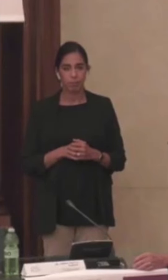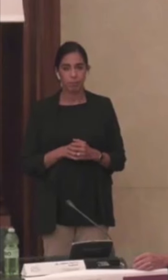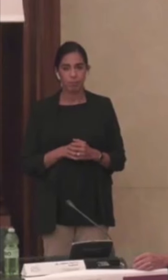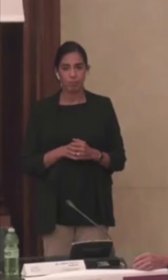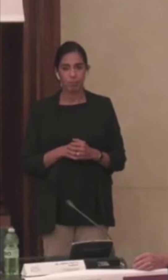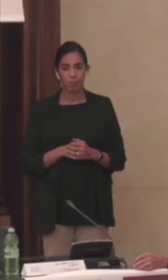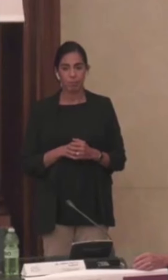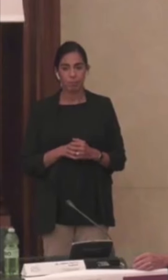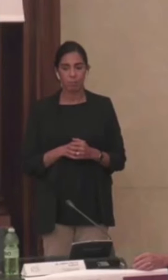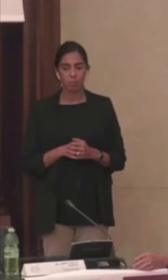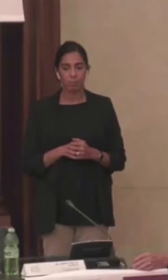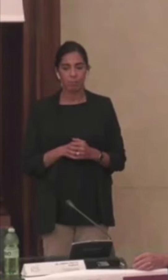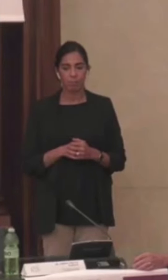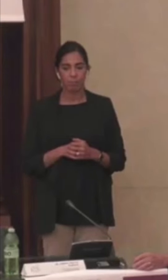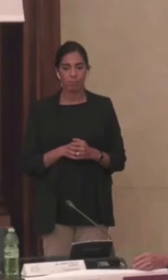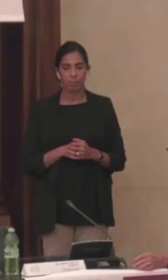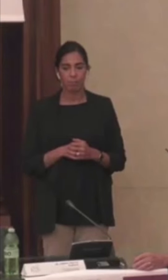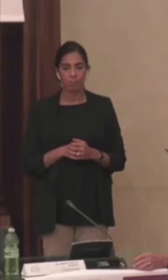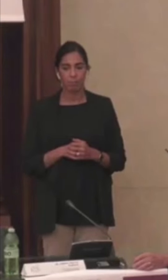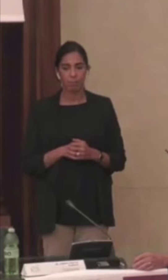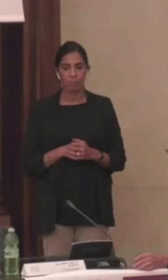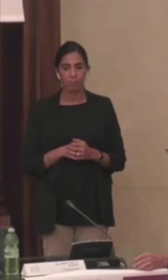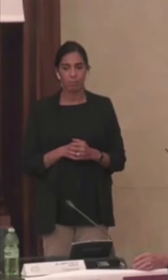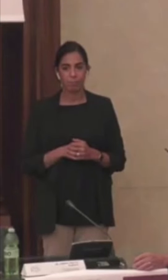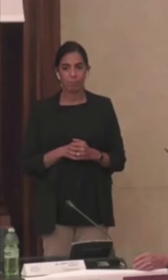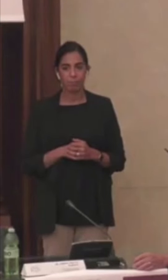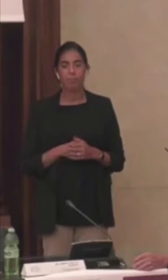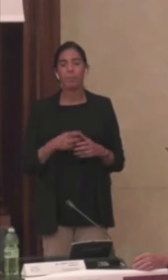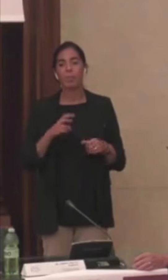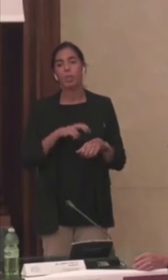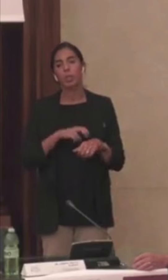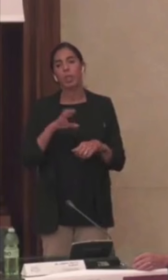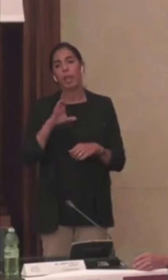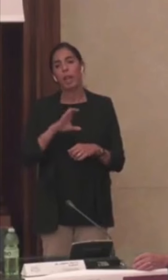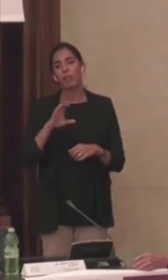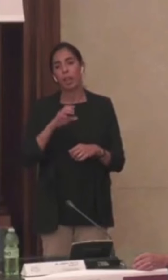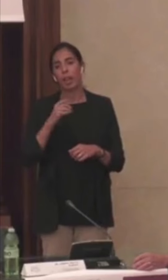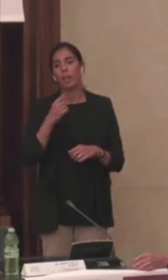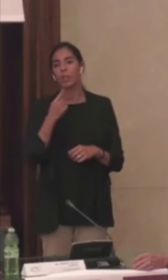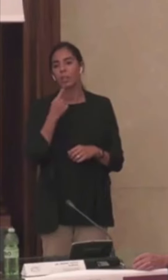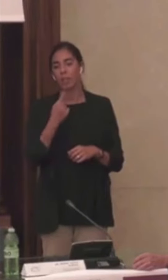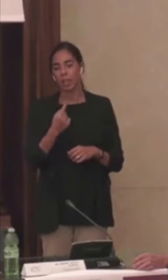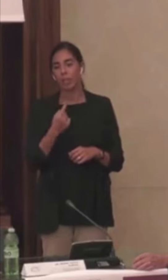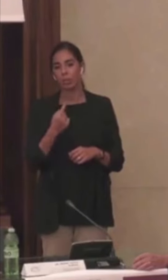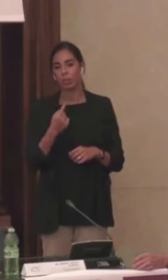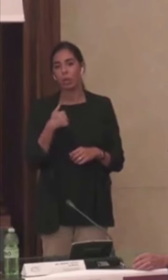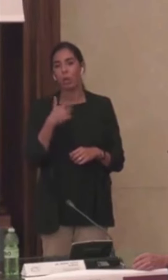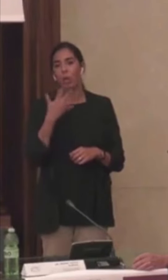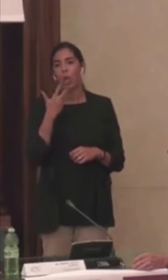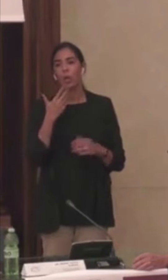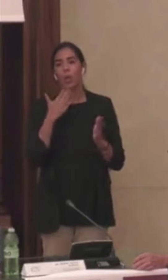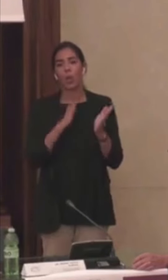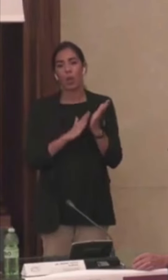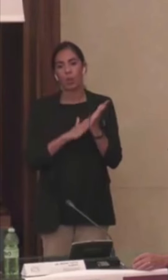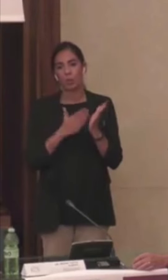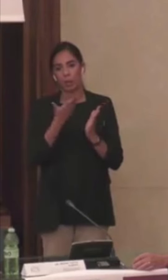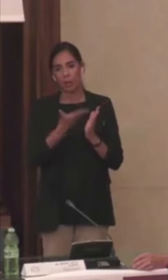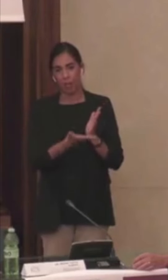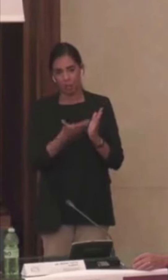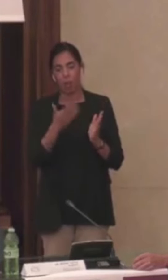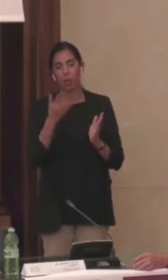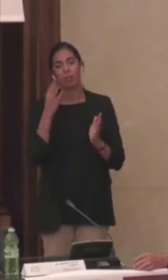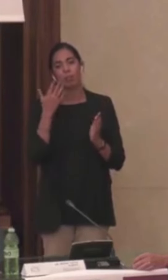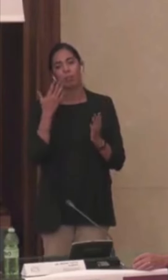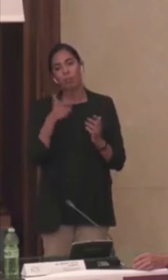Hector Carballo said, I want to congratulate you for the amazing job you did and you continue